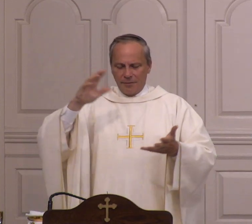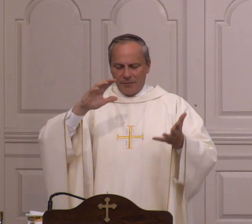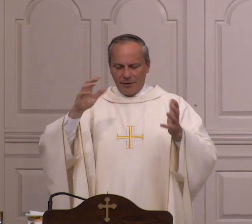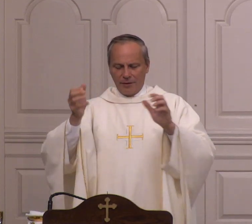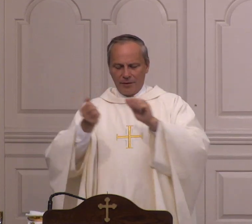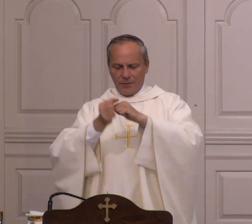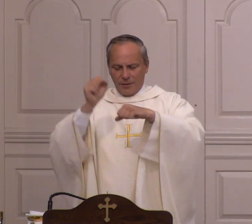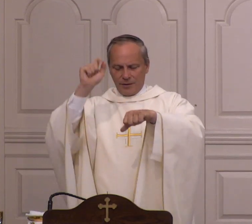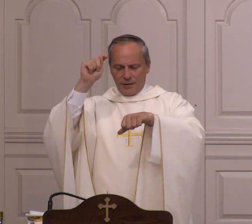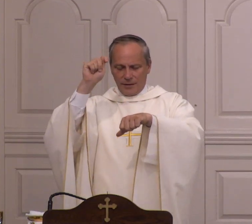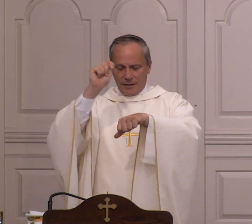I say to you,